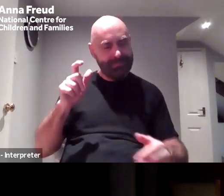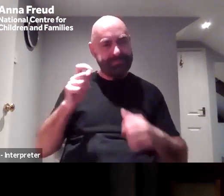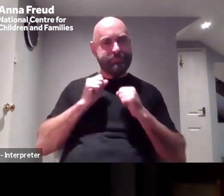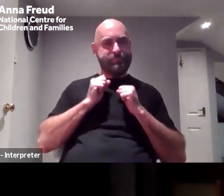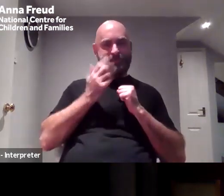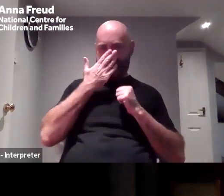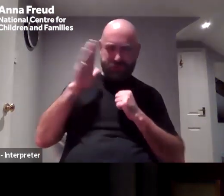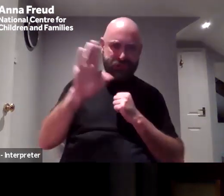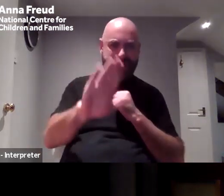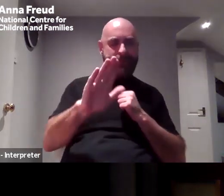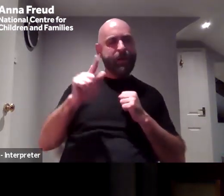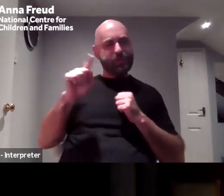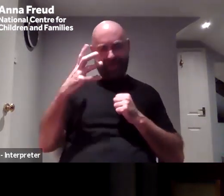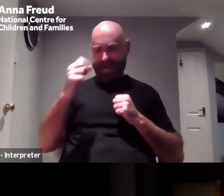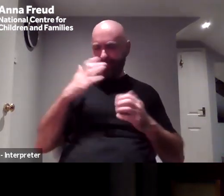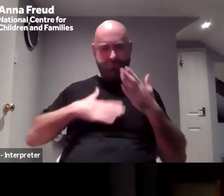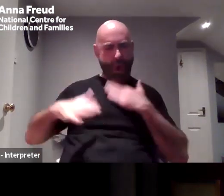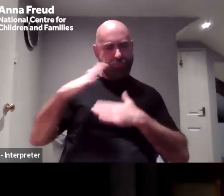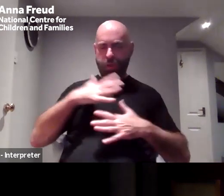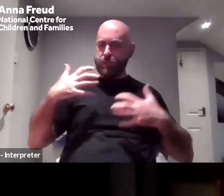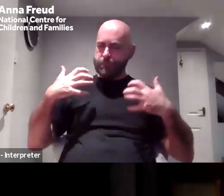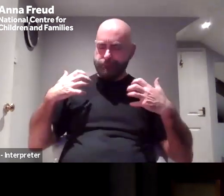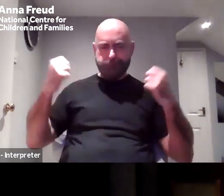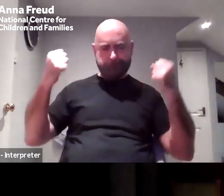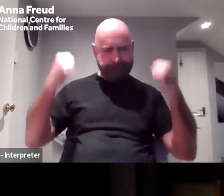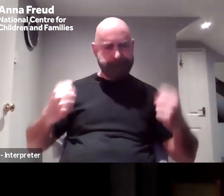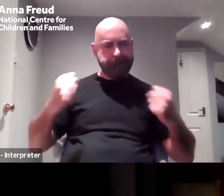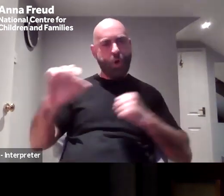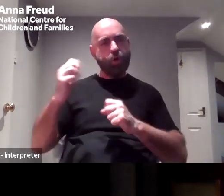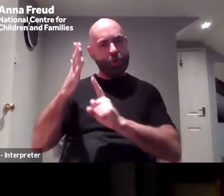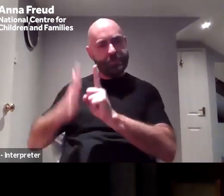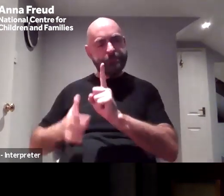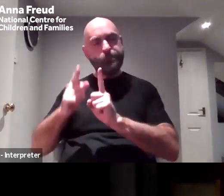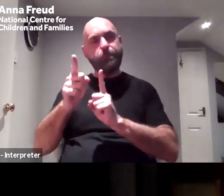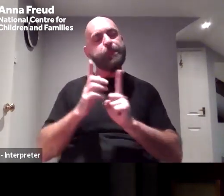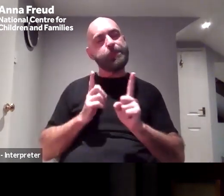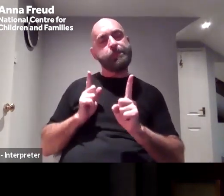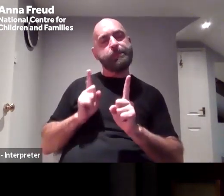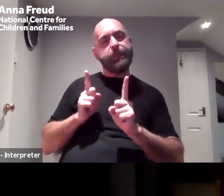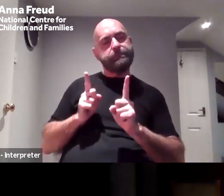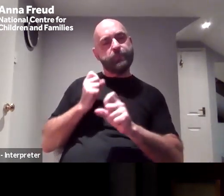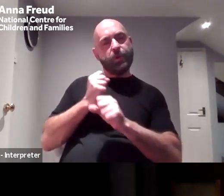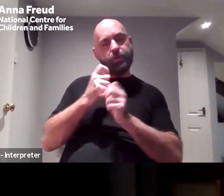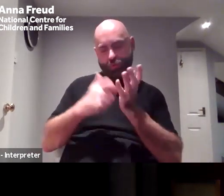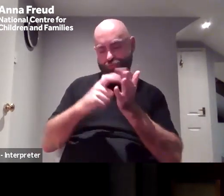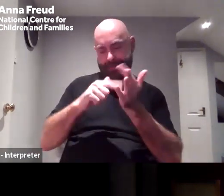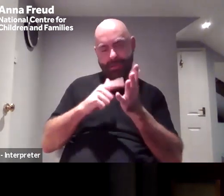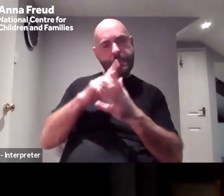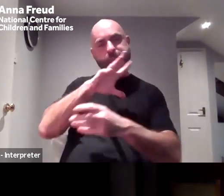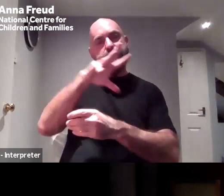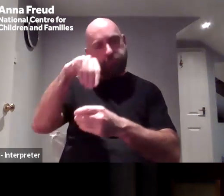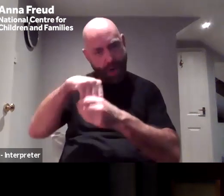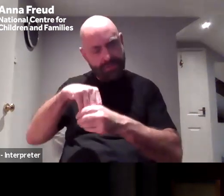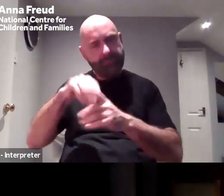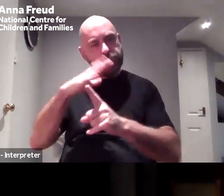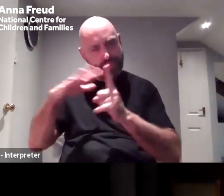she has moral fervor on her side. And to come back to what I said, she's part of a social movement. I mean,